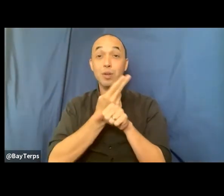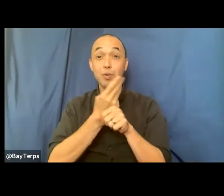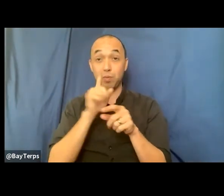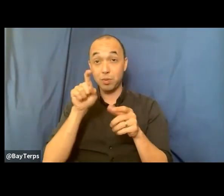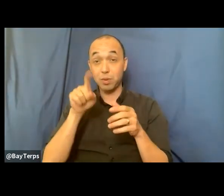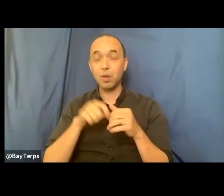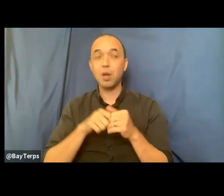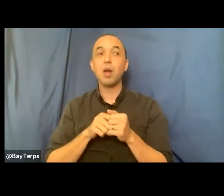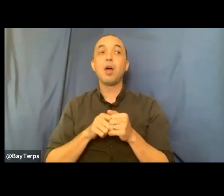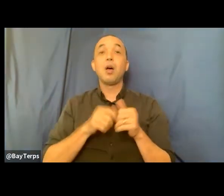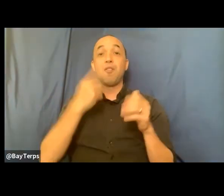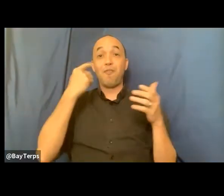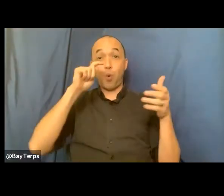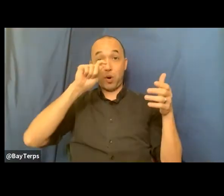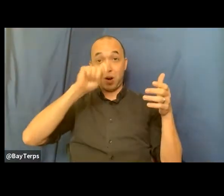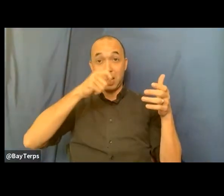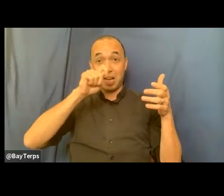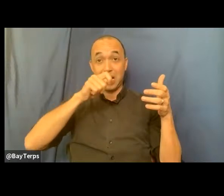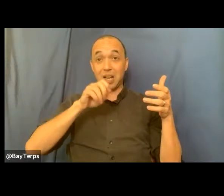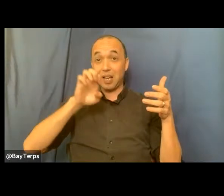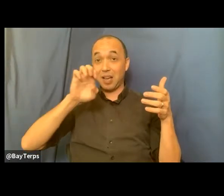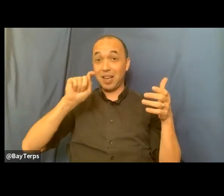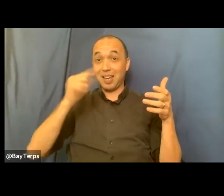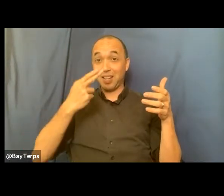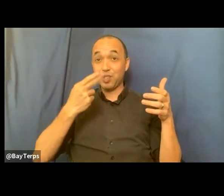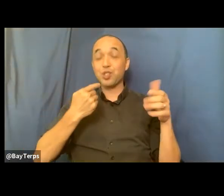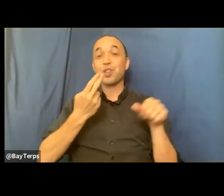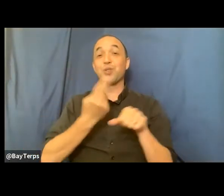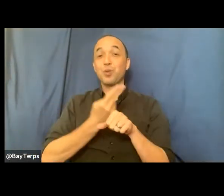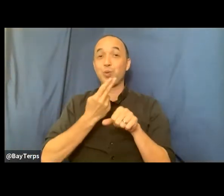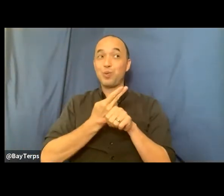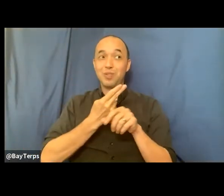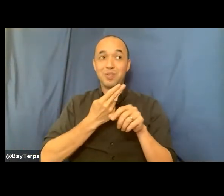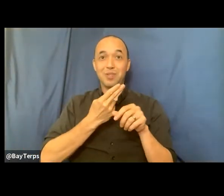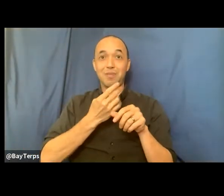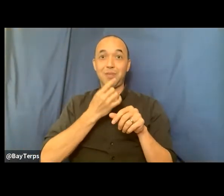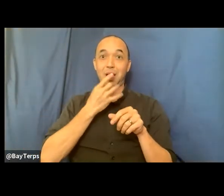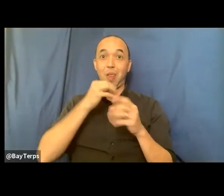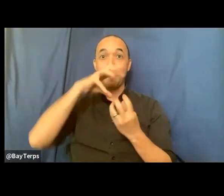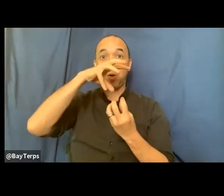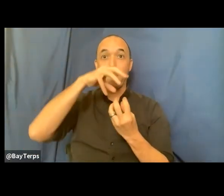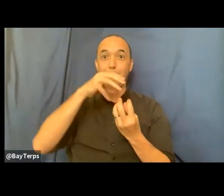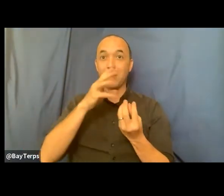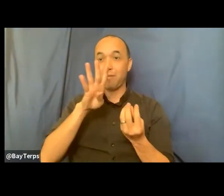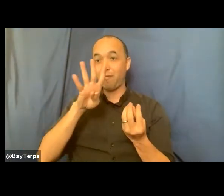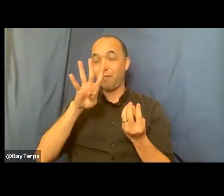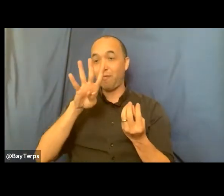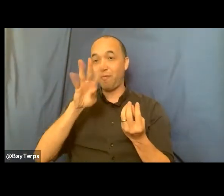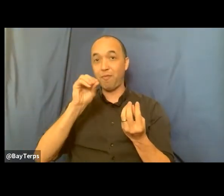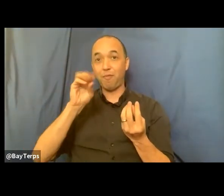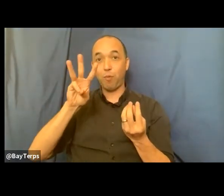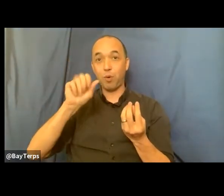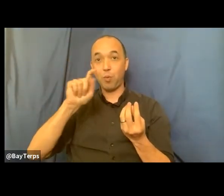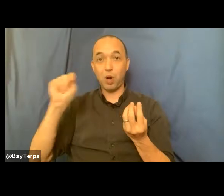like to use a really bright bulb, like a 40-watt bulb, or even tea lights